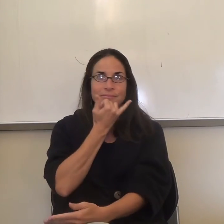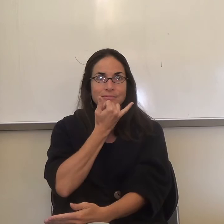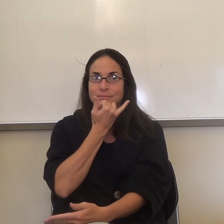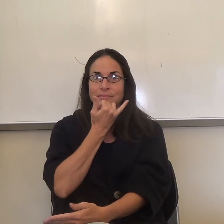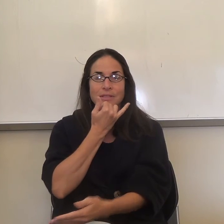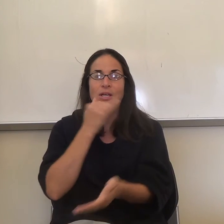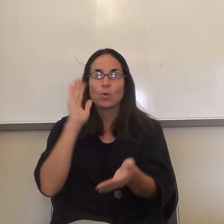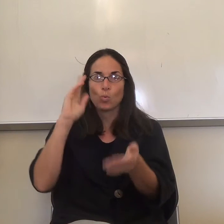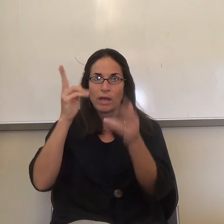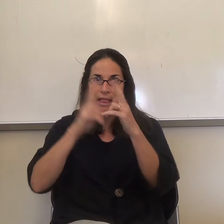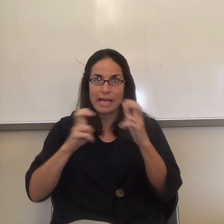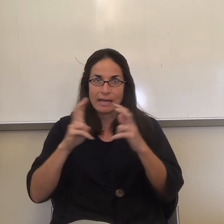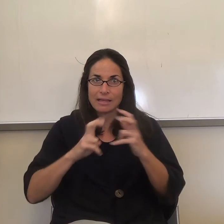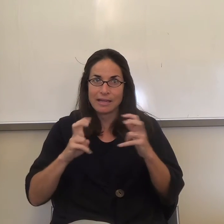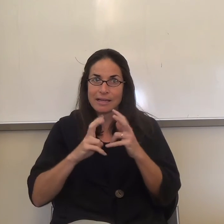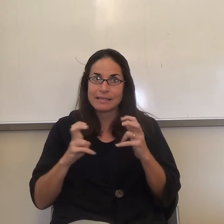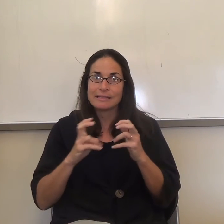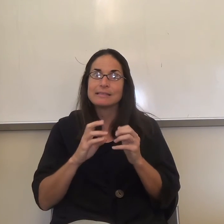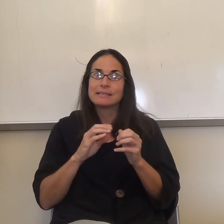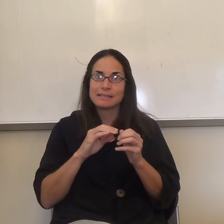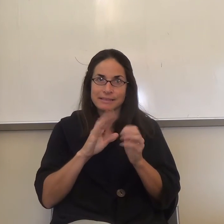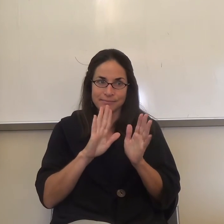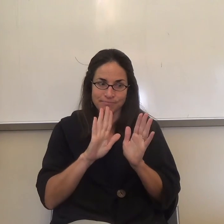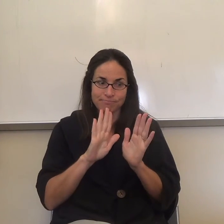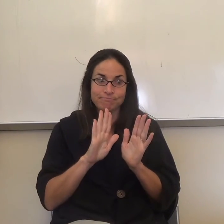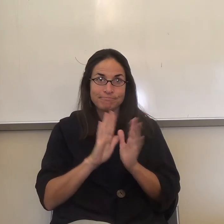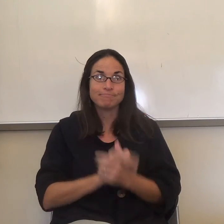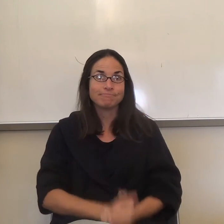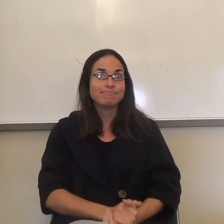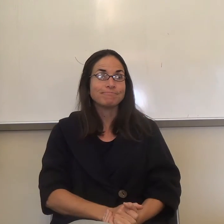to see what's going on. Okay.